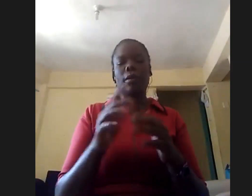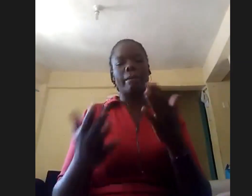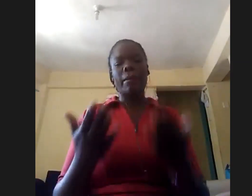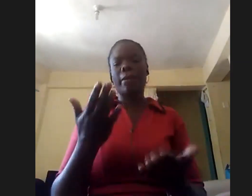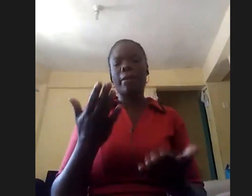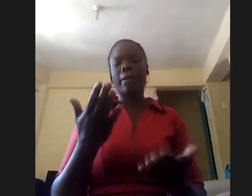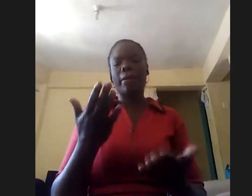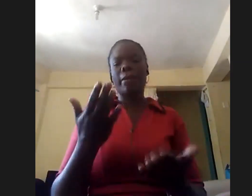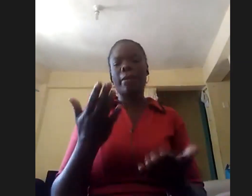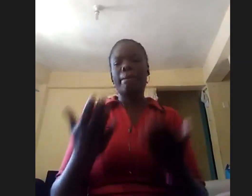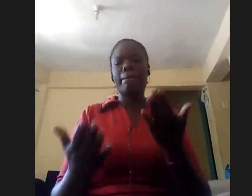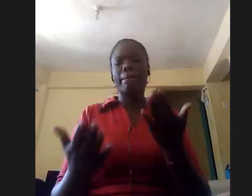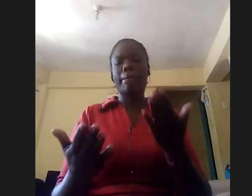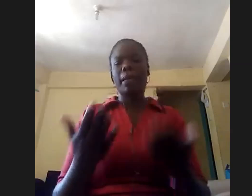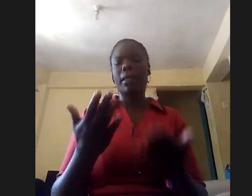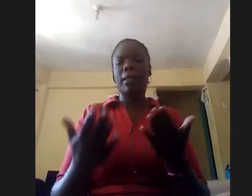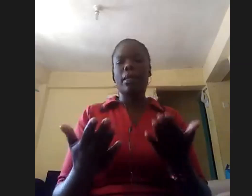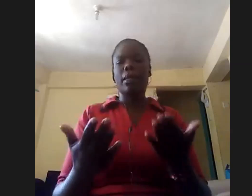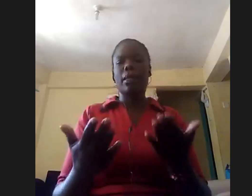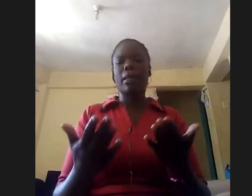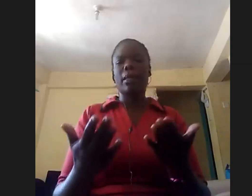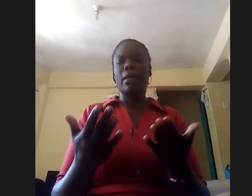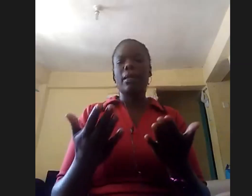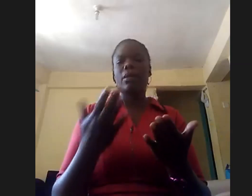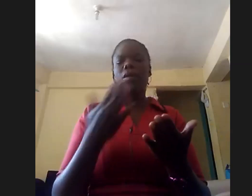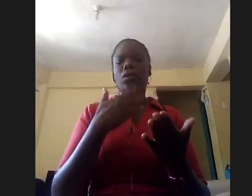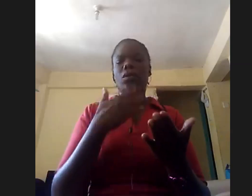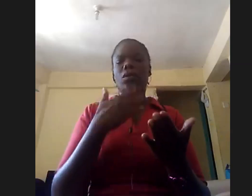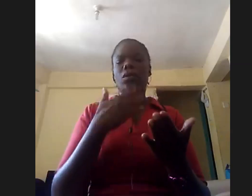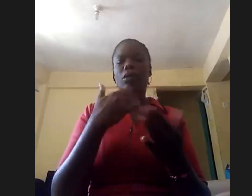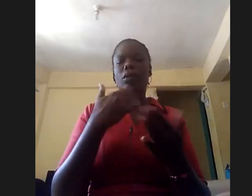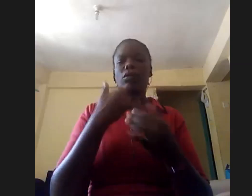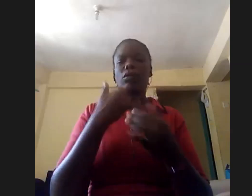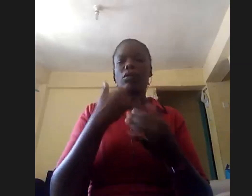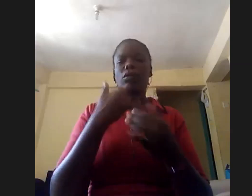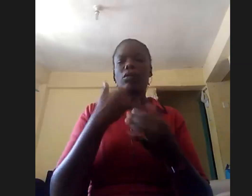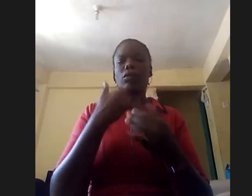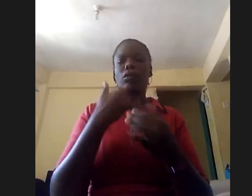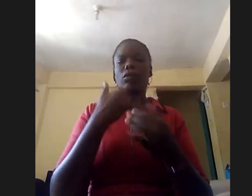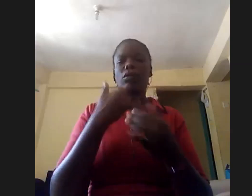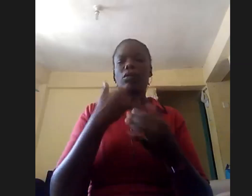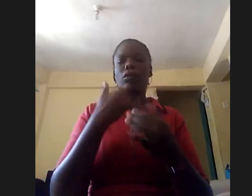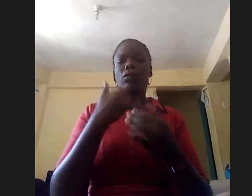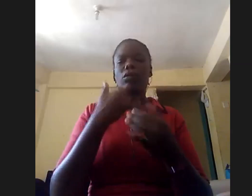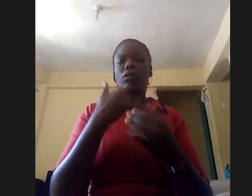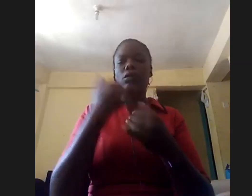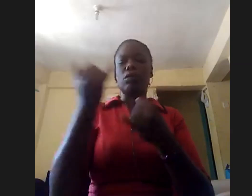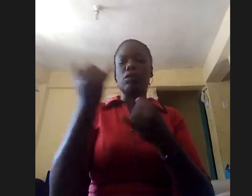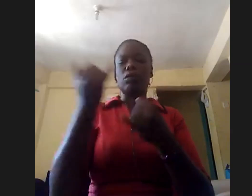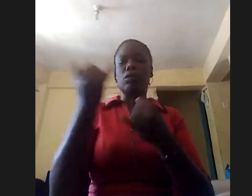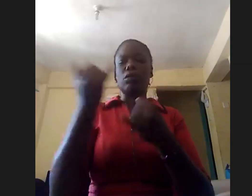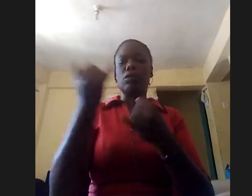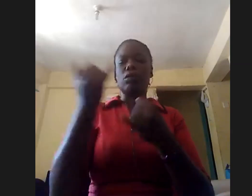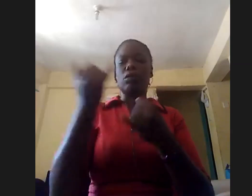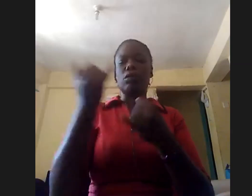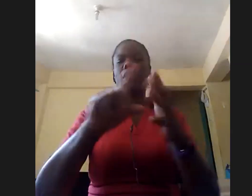introduce other people, as then we continue later. Yeah, okay, it's cool. Yeah. Okay, as we go on, Ambika, can